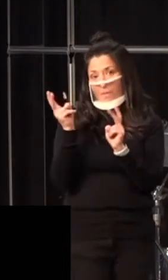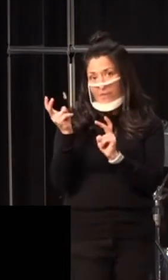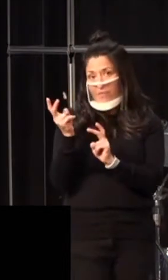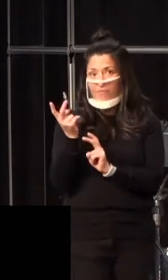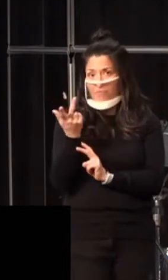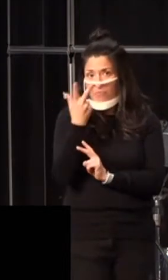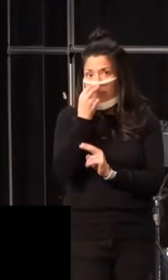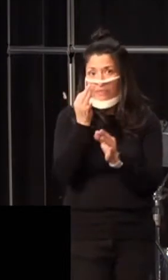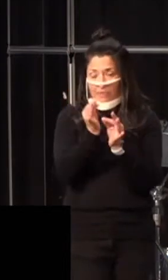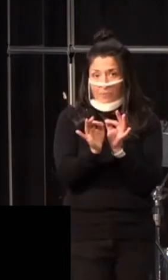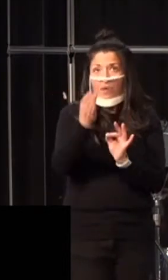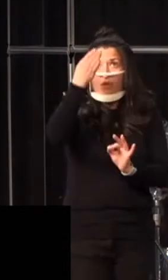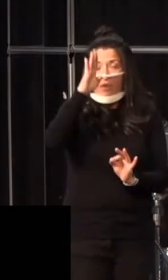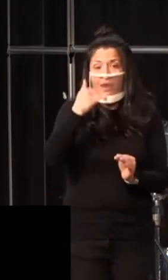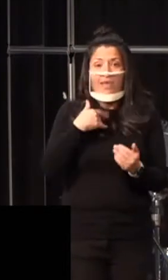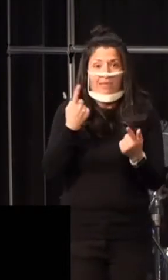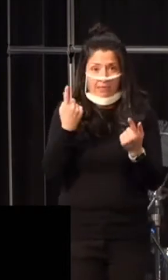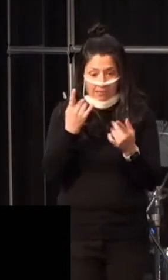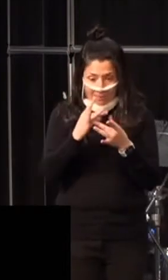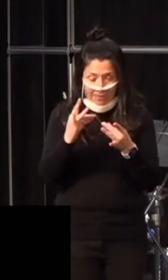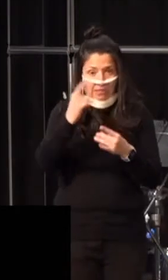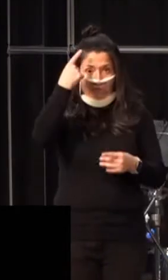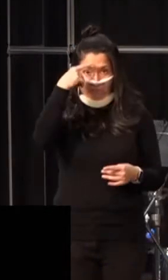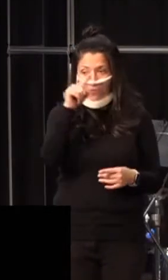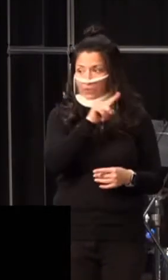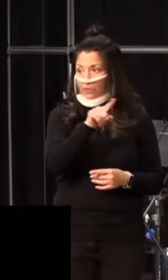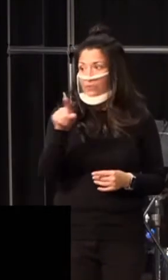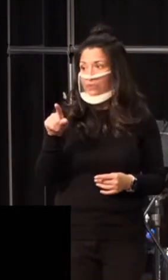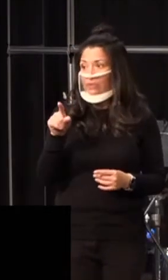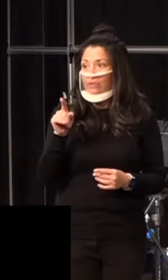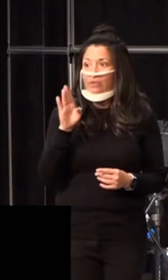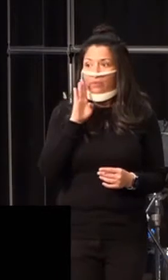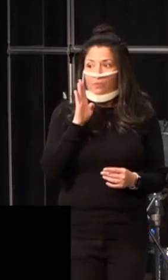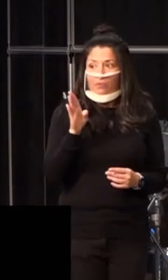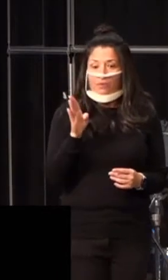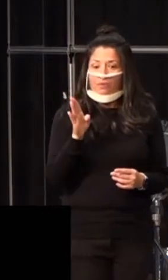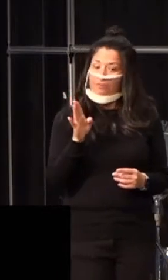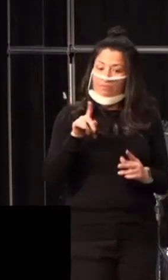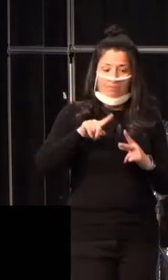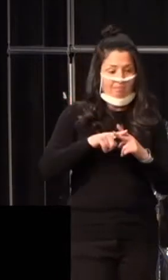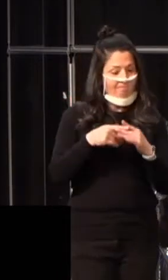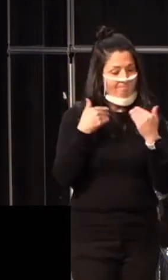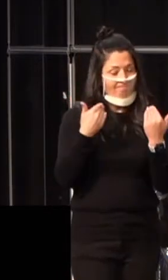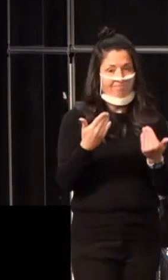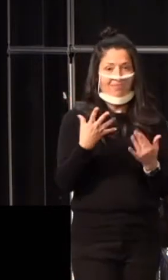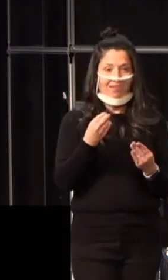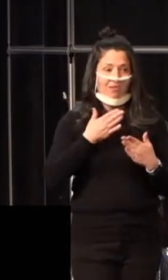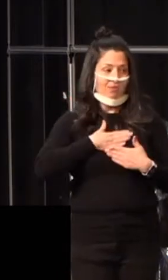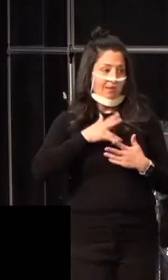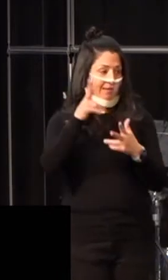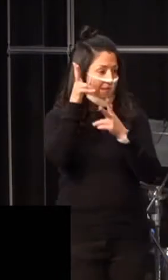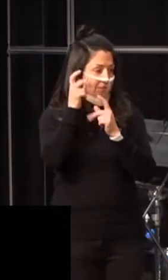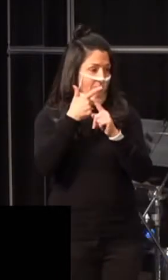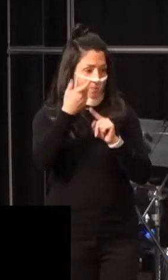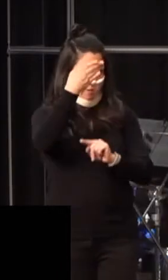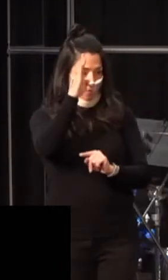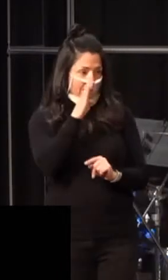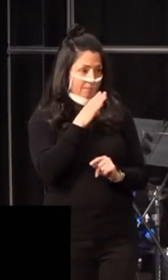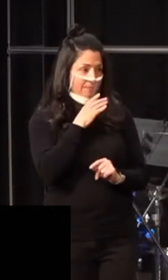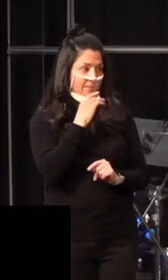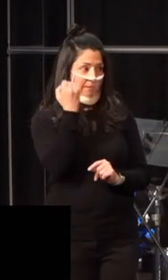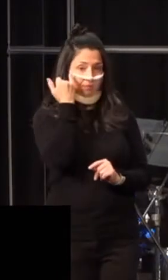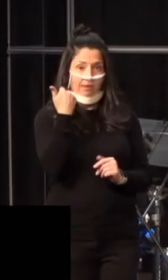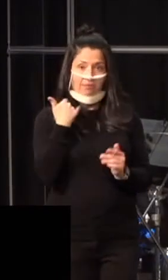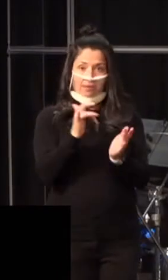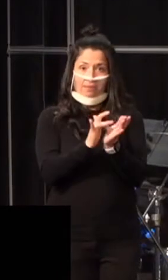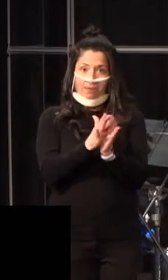simple. God has something to say to you. And so we're going to jump right in and enjoy hearing from God. So if you